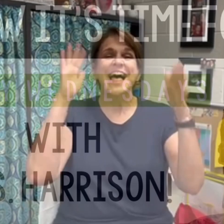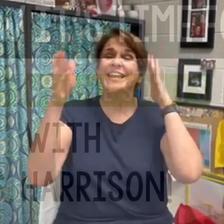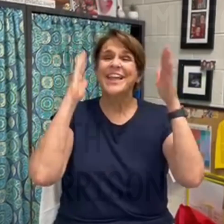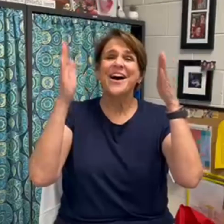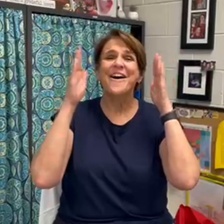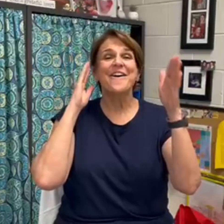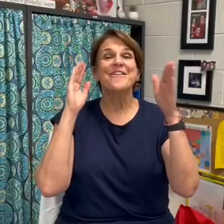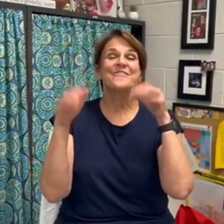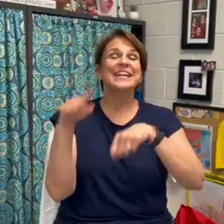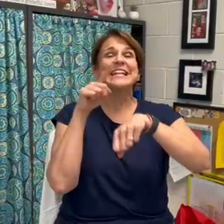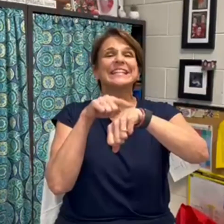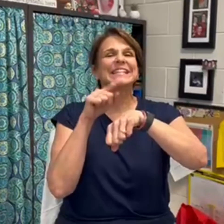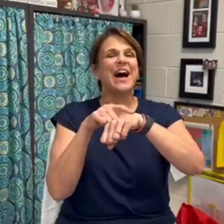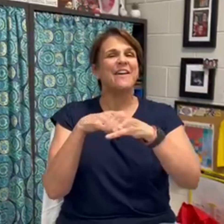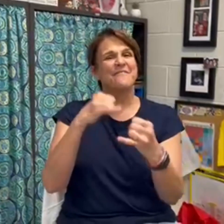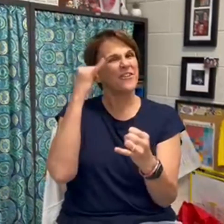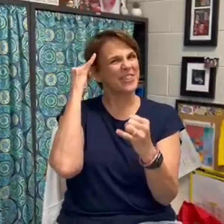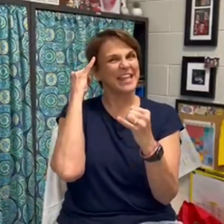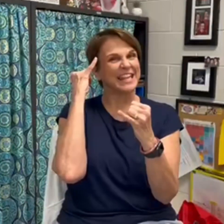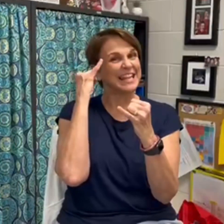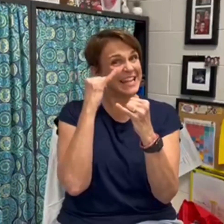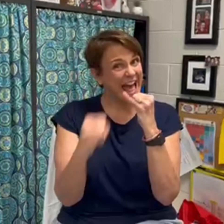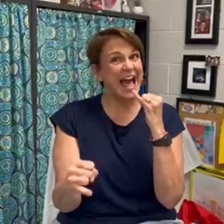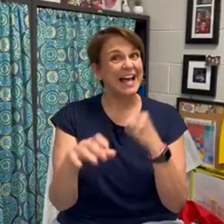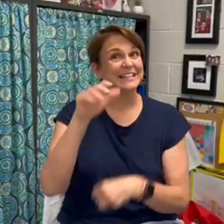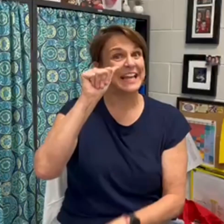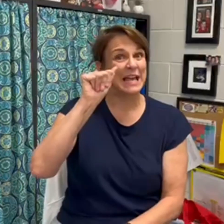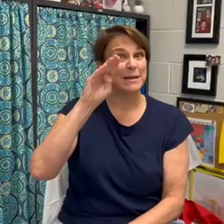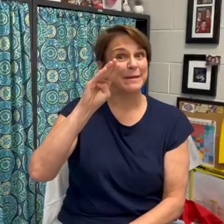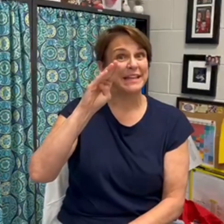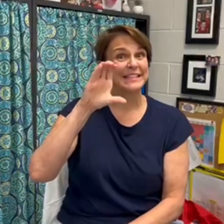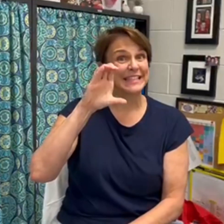Hello! It is time for the last ABC.